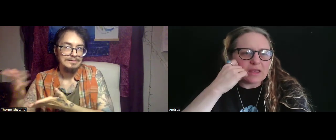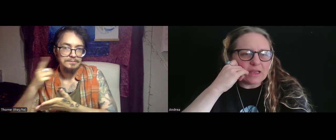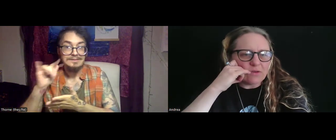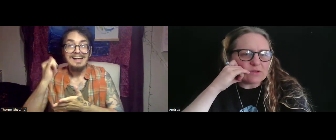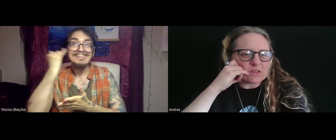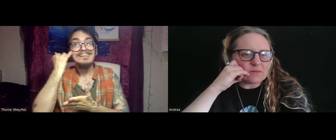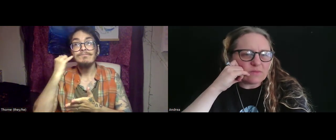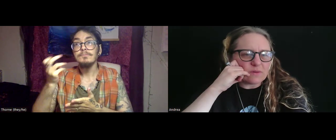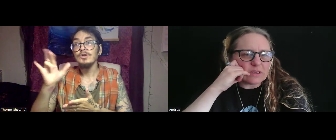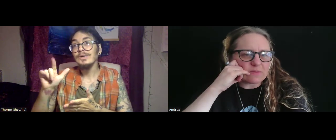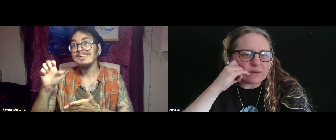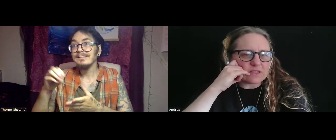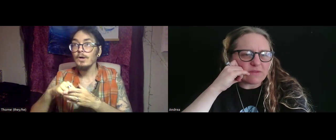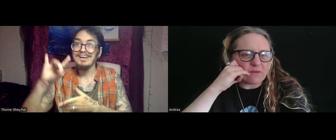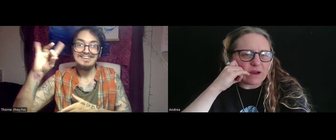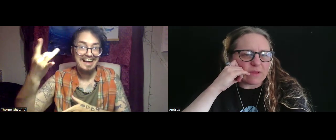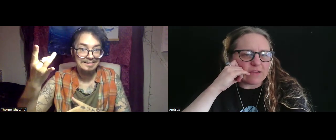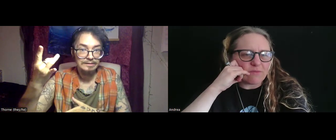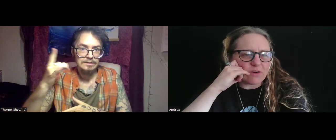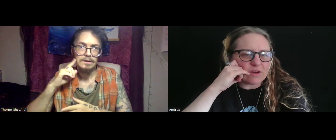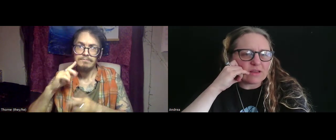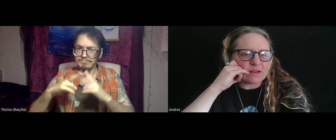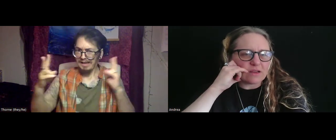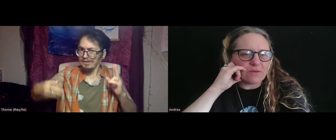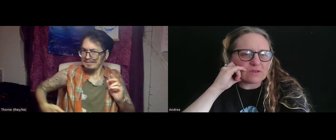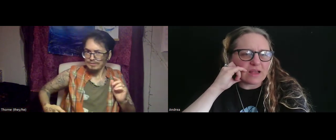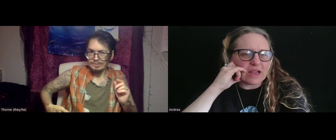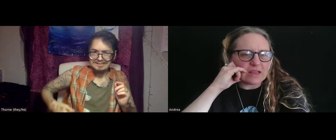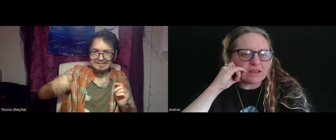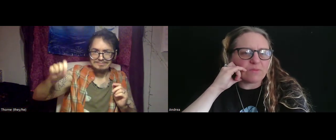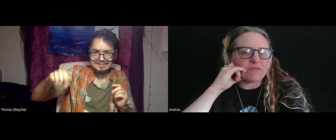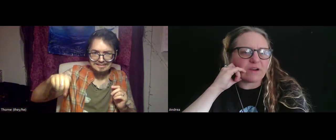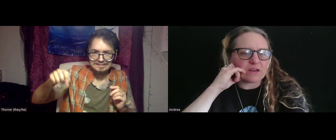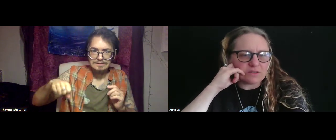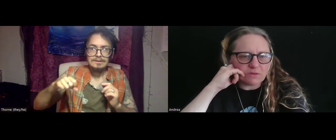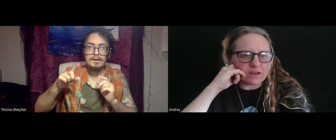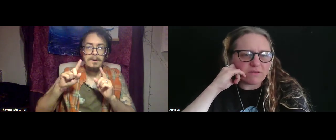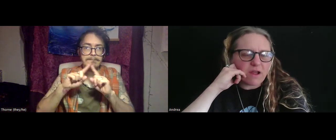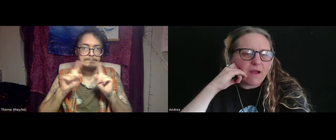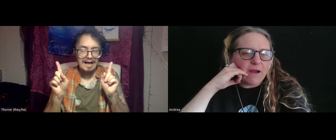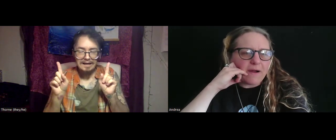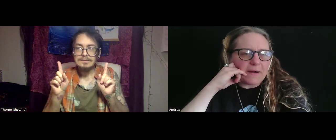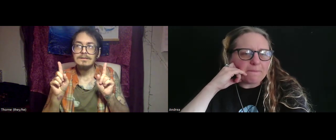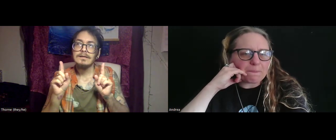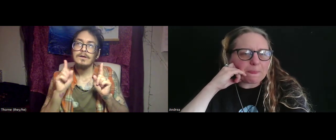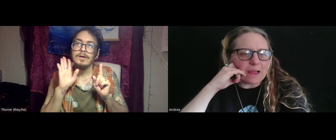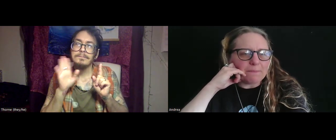it would just be expressed in a different way. Like if Mercury in the Leo was in the eighth, it would be very intuitive. Um,